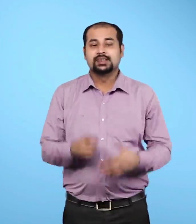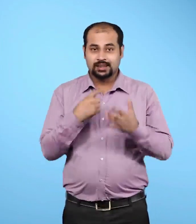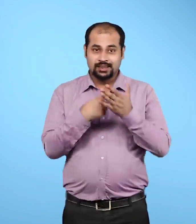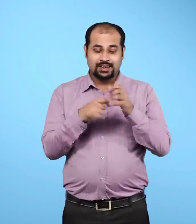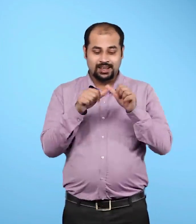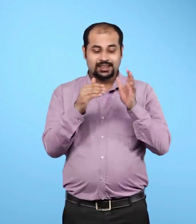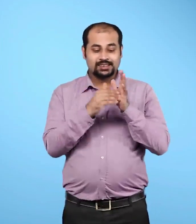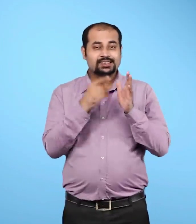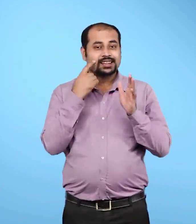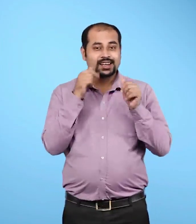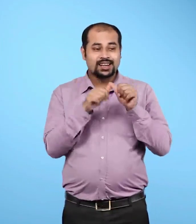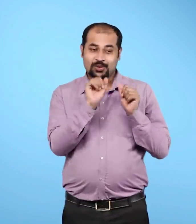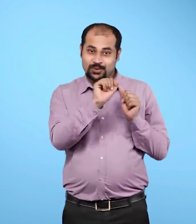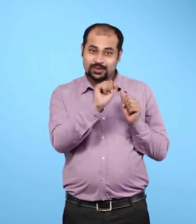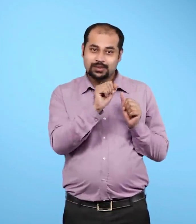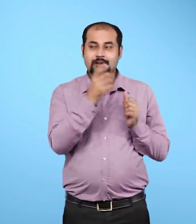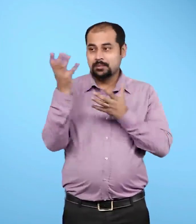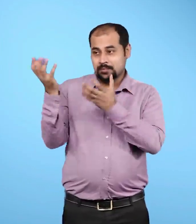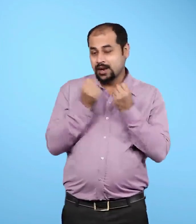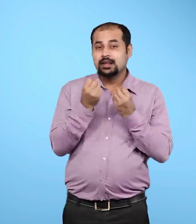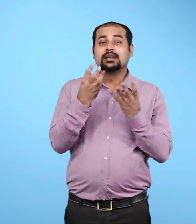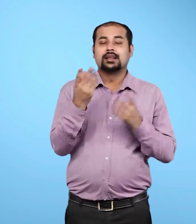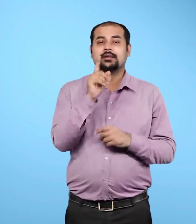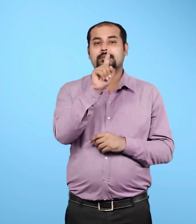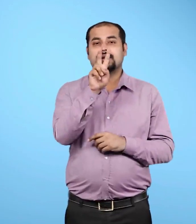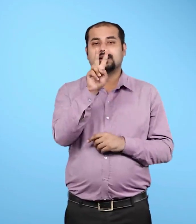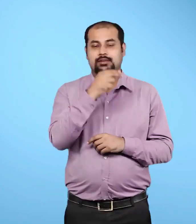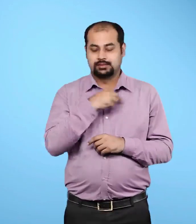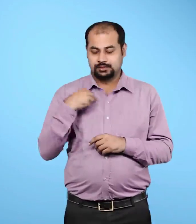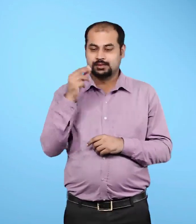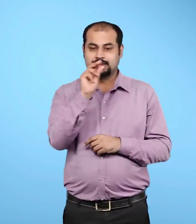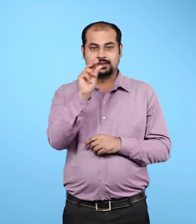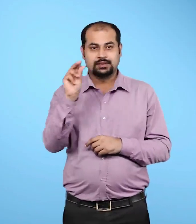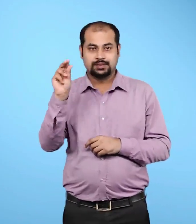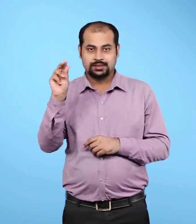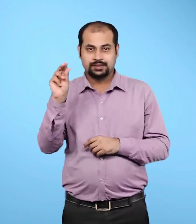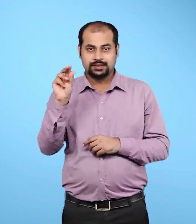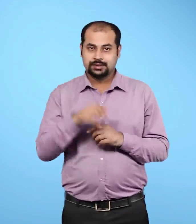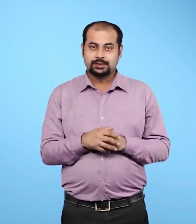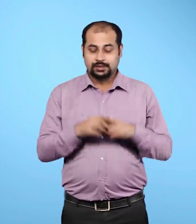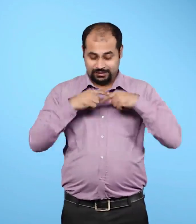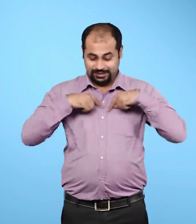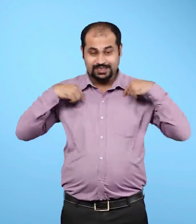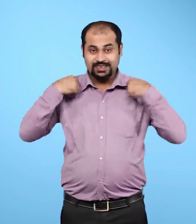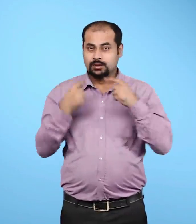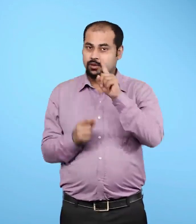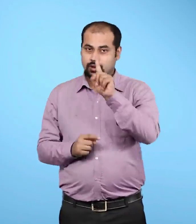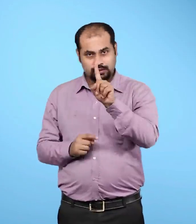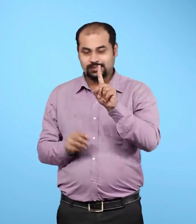Razia wants 12 beads, so she got 1 necklace of 10 beads and 2 loose